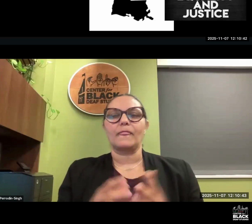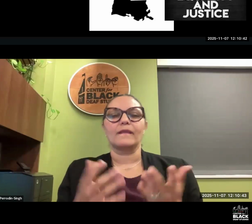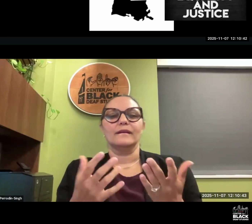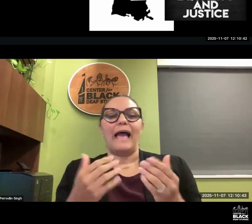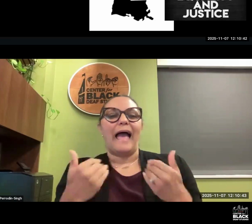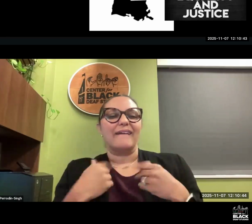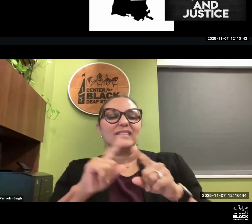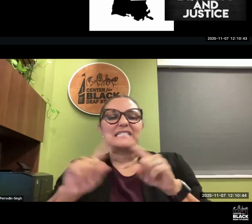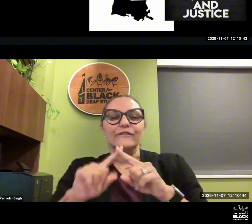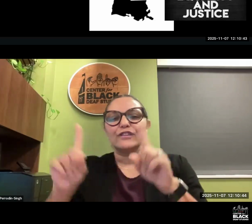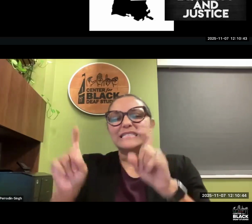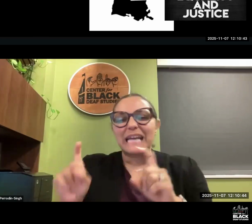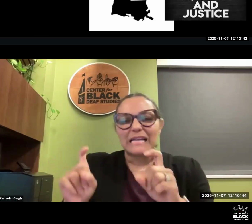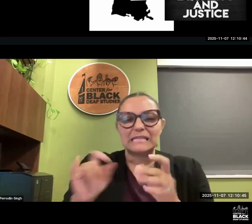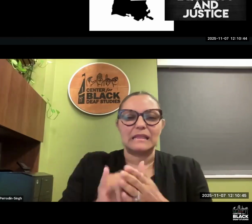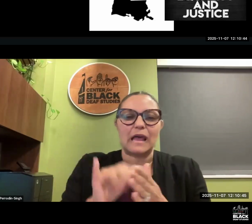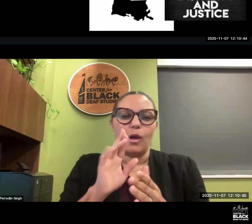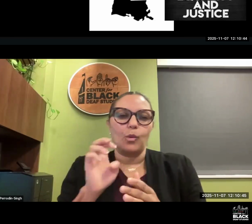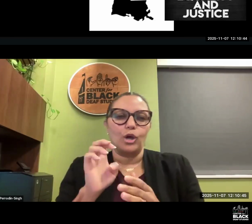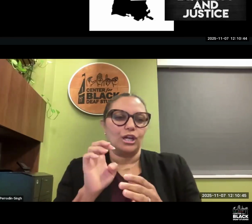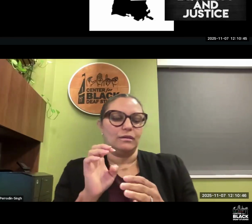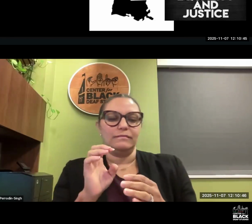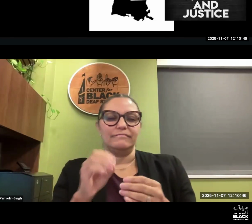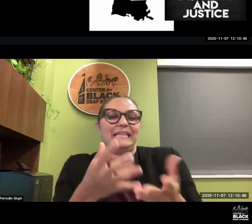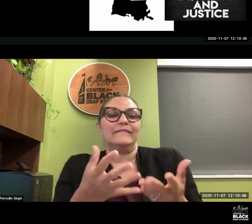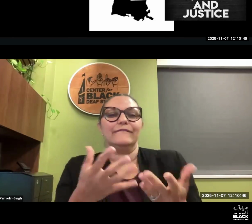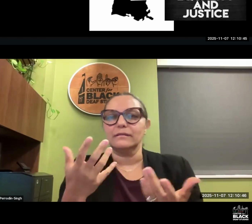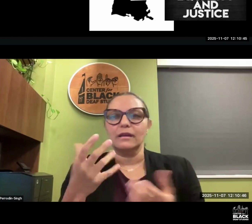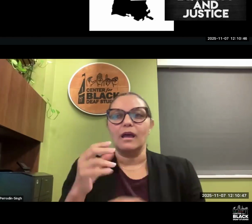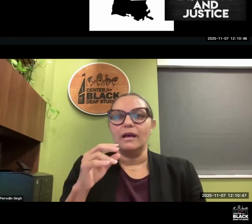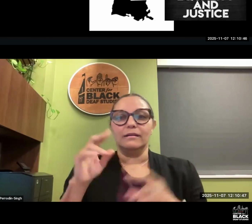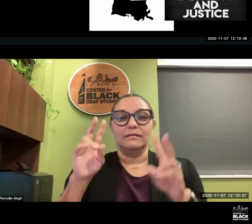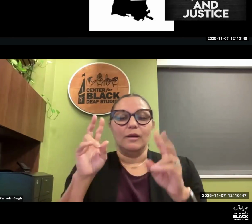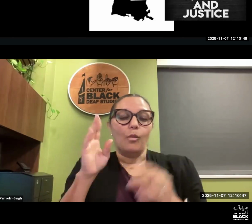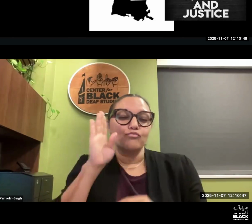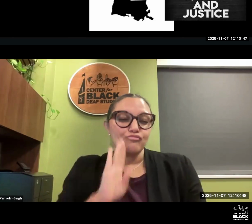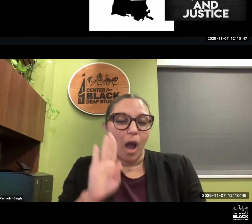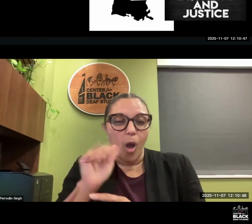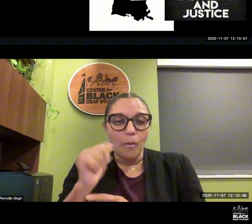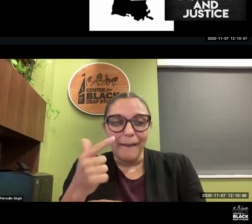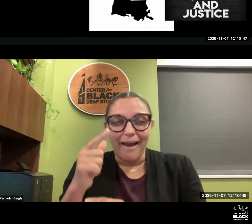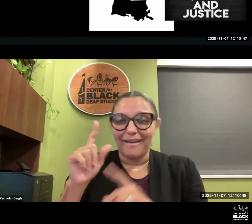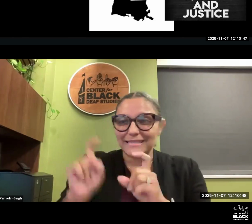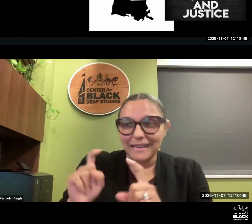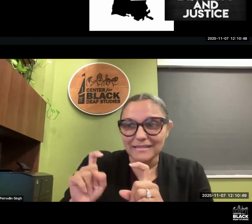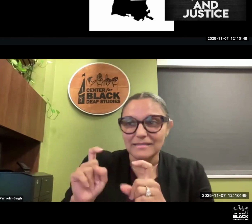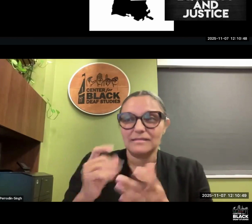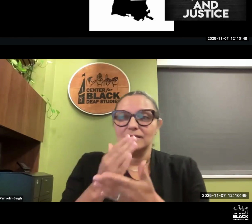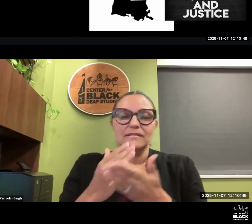quote unquote not Black enough. Right? It were different ways to